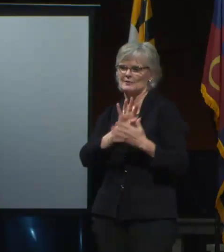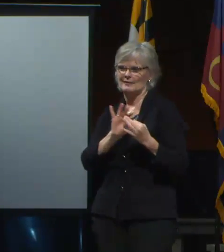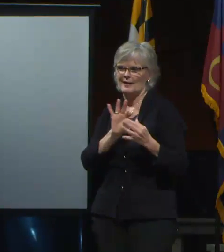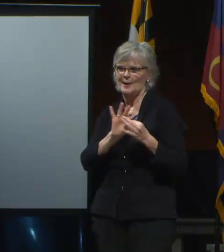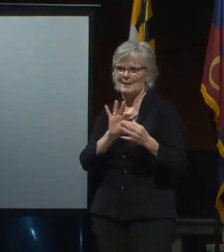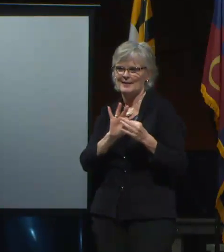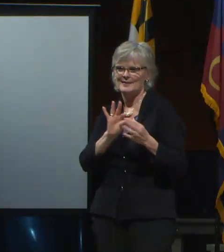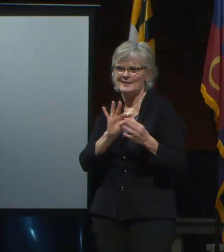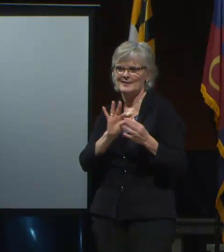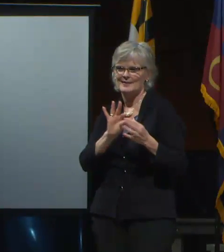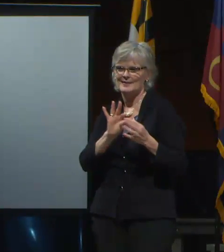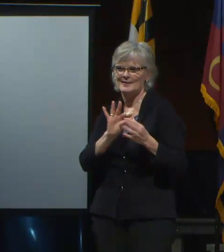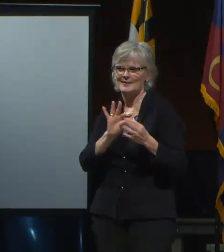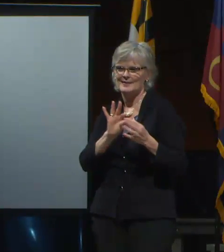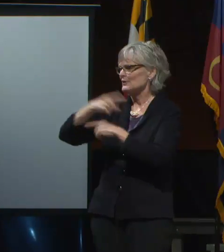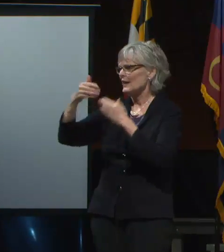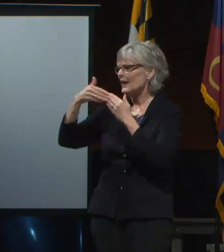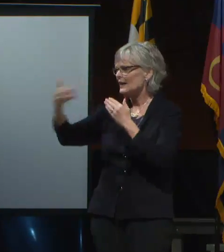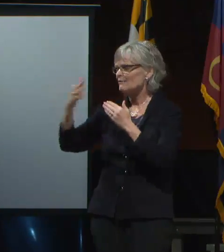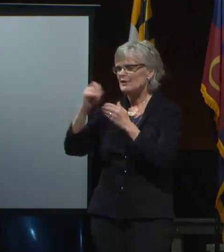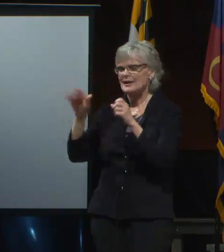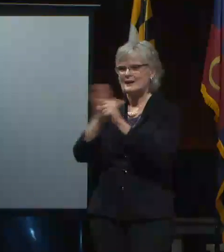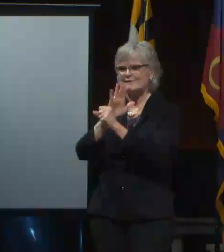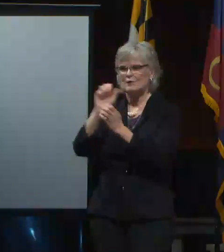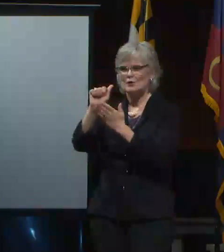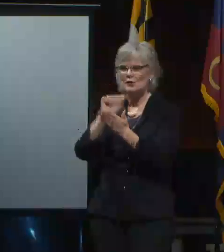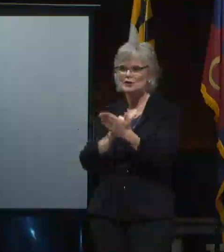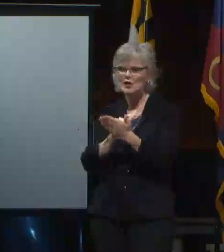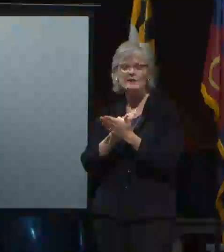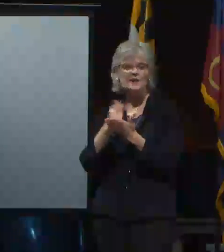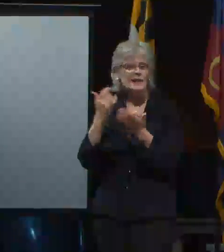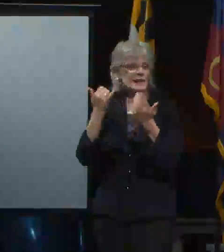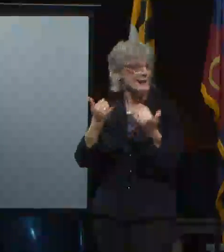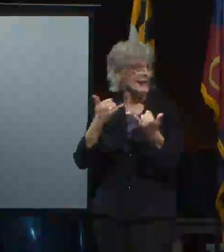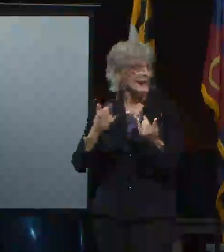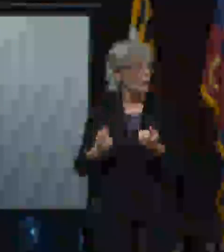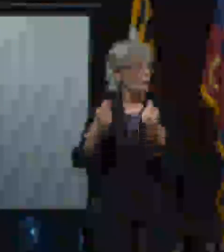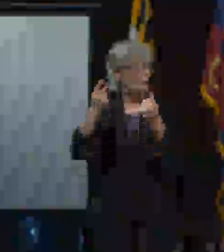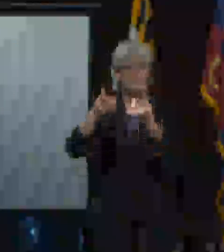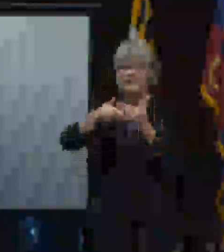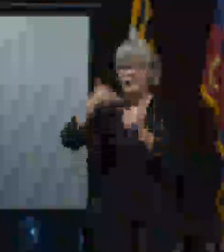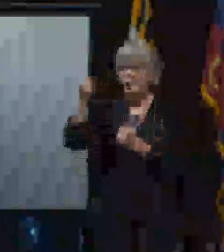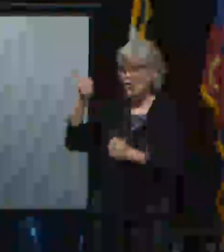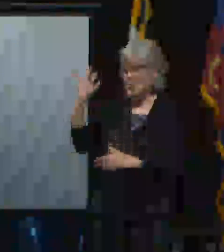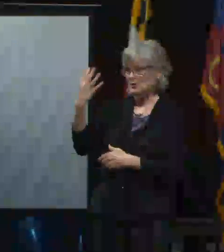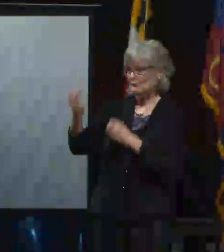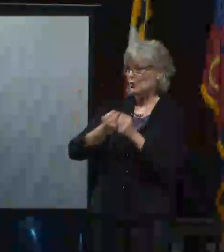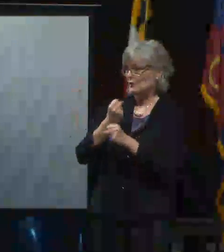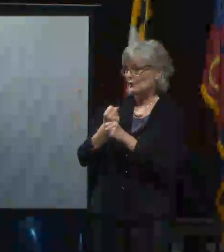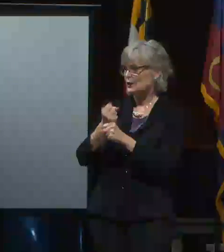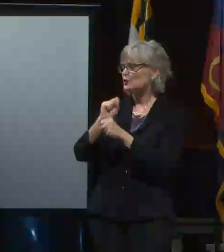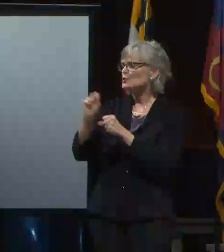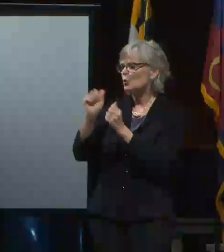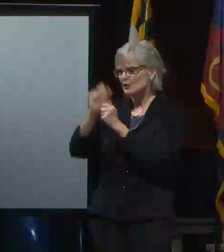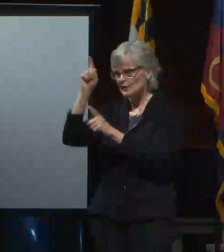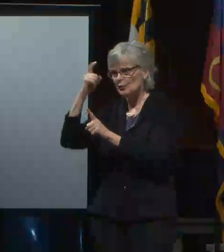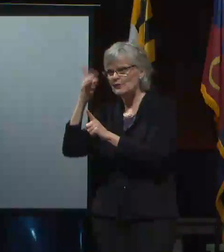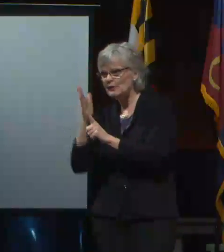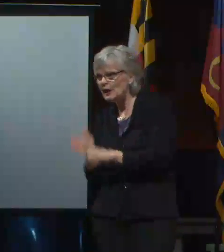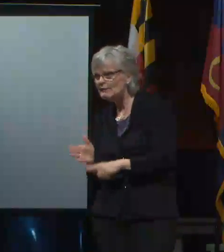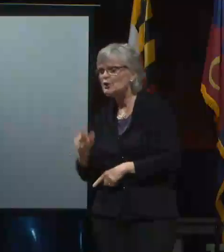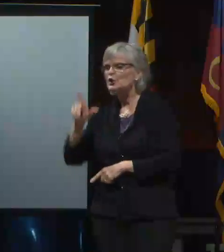We have a great day ahead of us and a packed agenda. I have now spent nearly 4 years working with the governor,